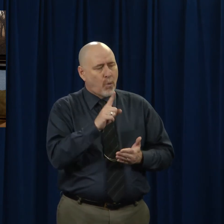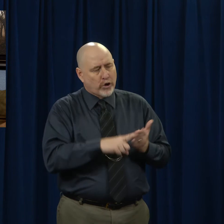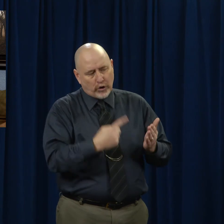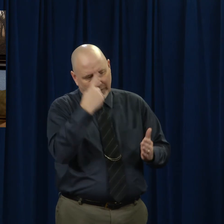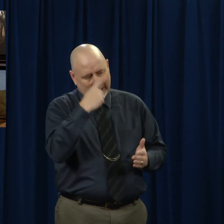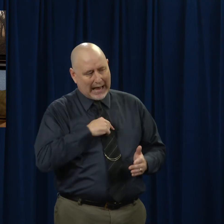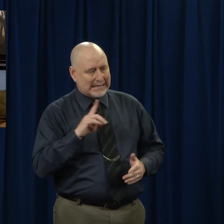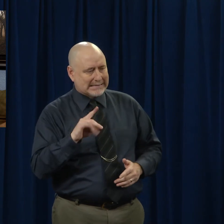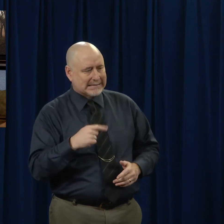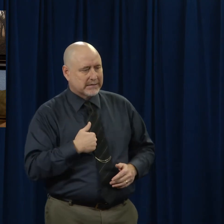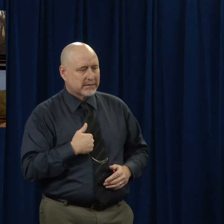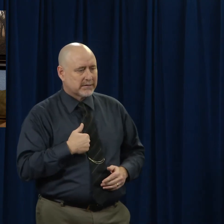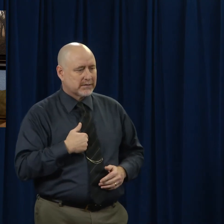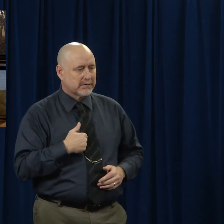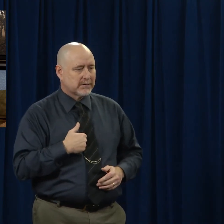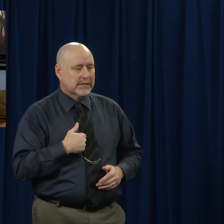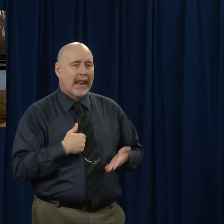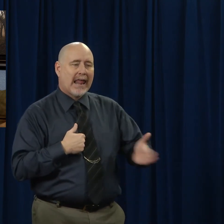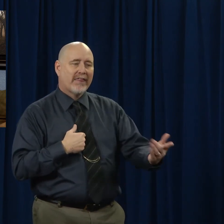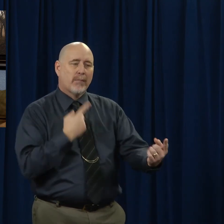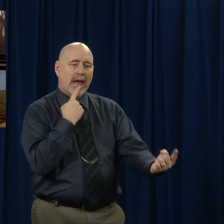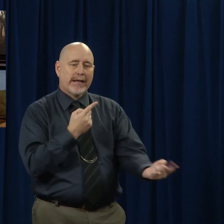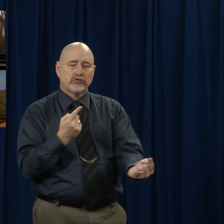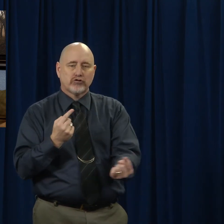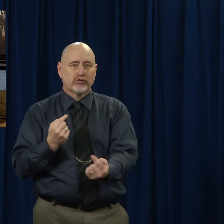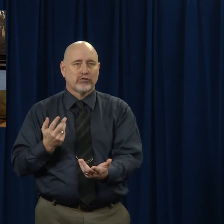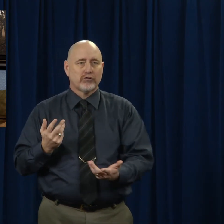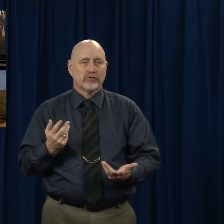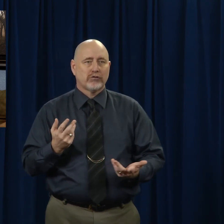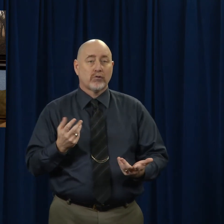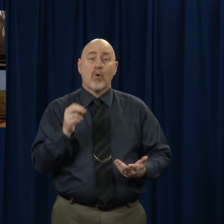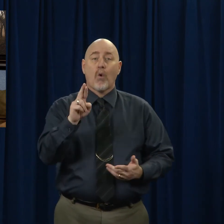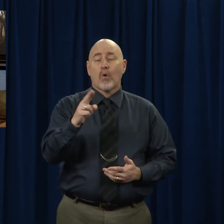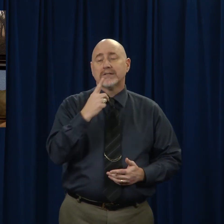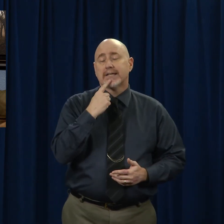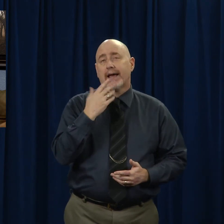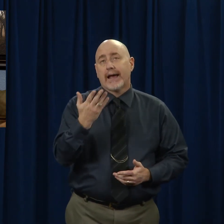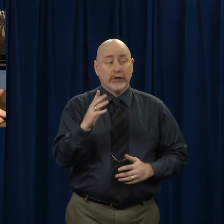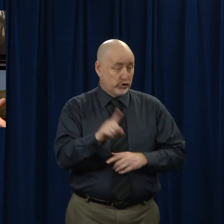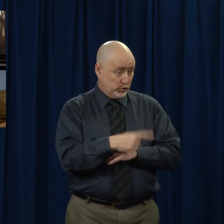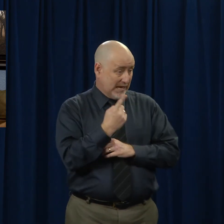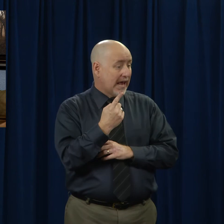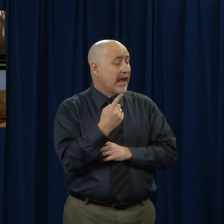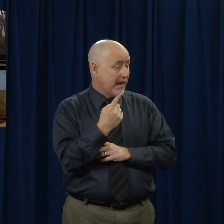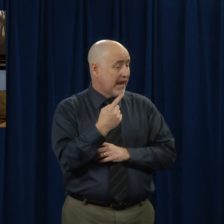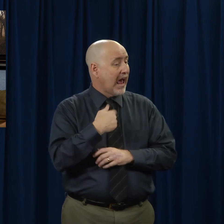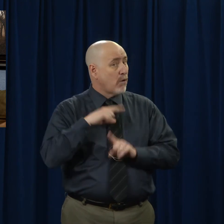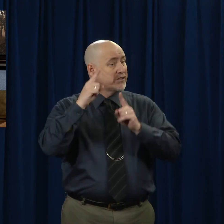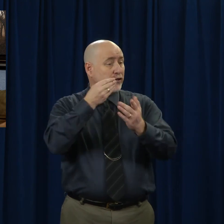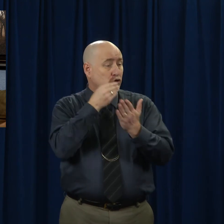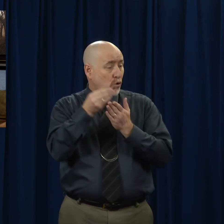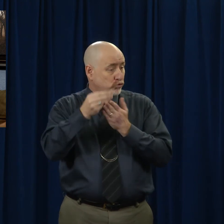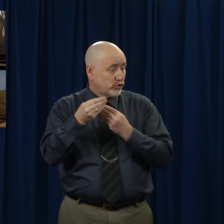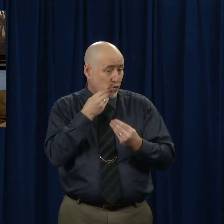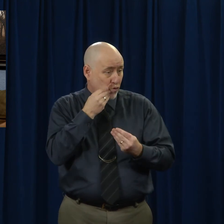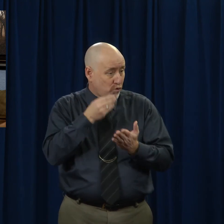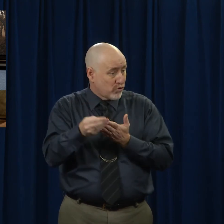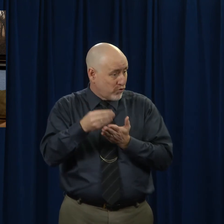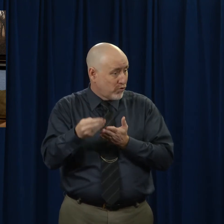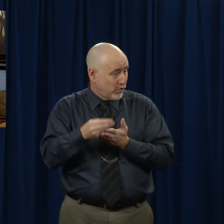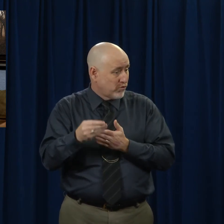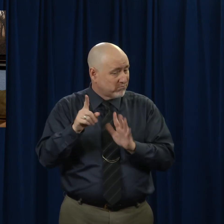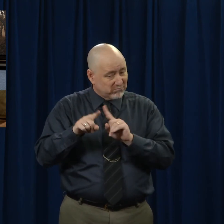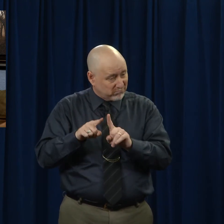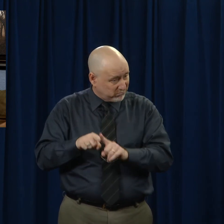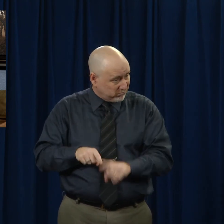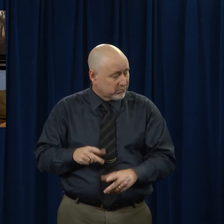what do you suppose I did? And let them answer that. Or say, today I was at the grocery store